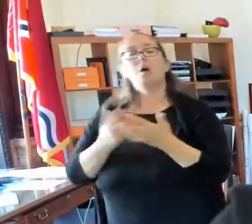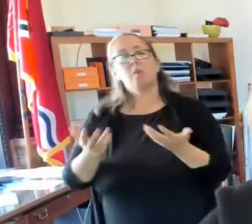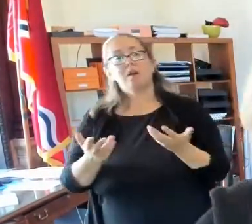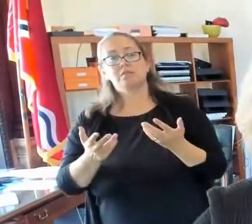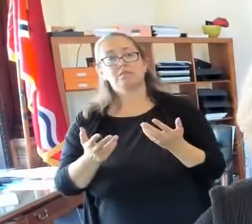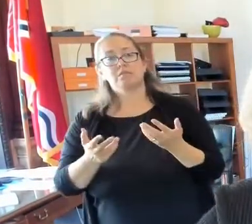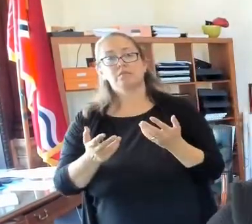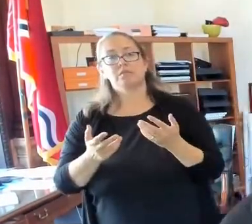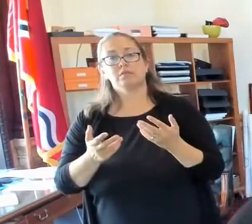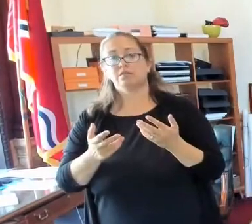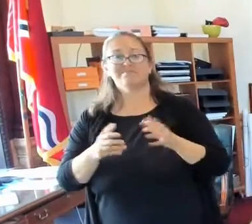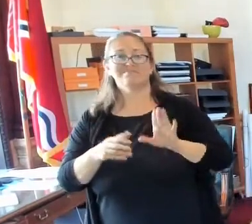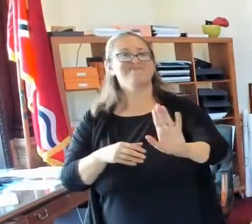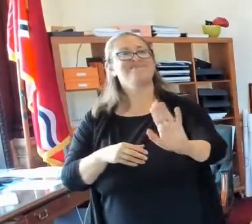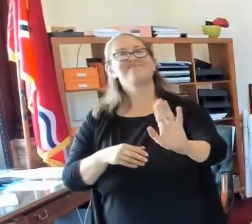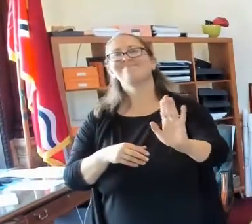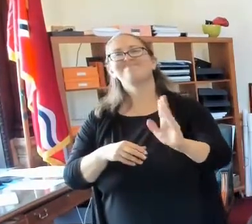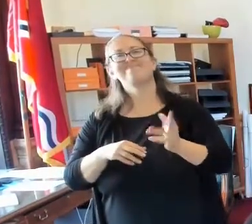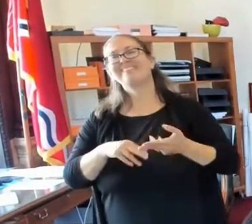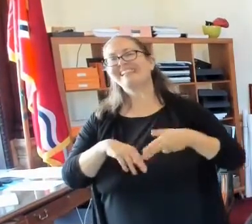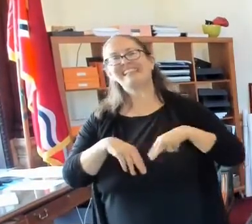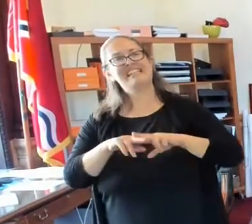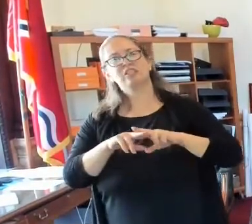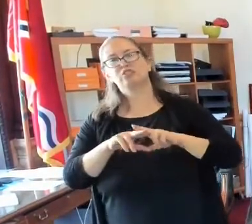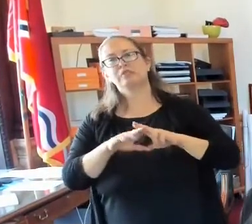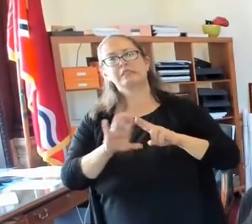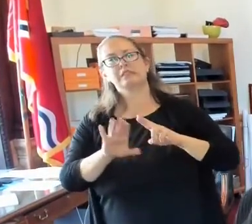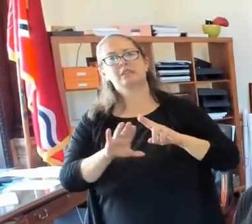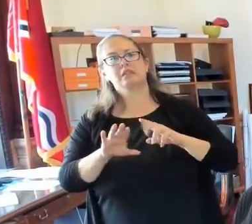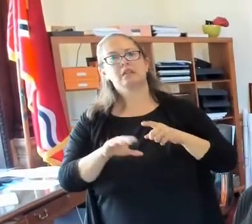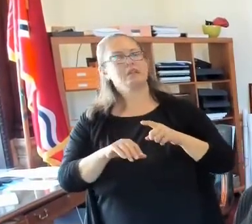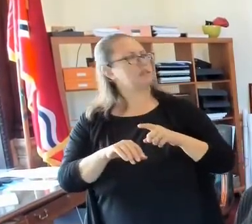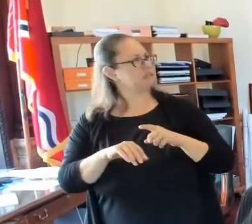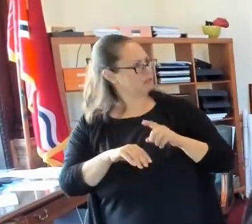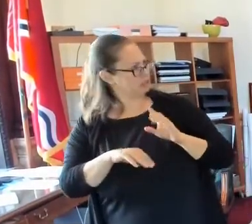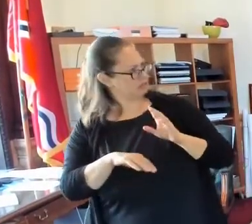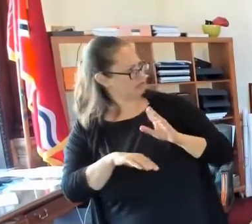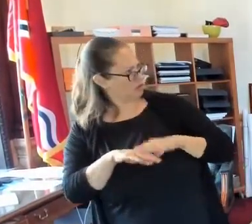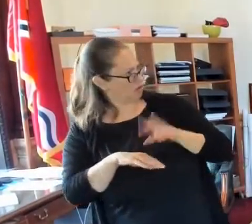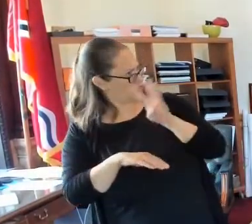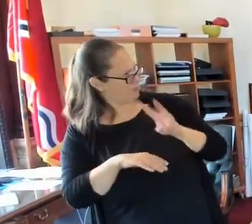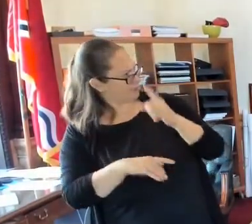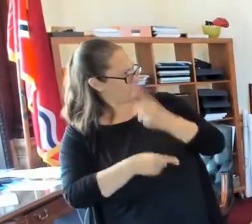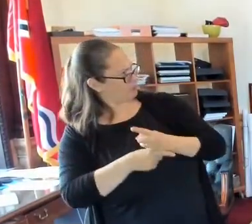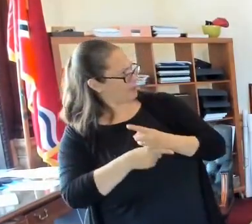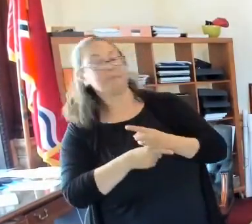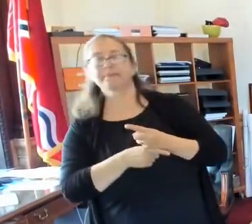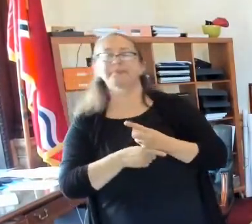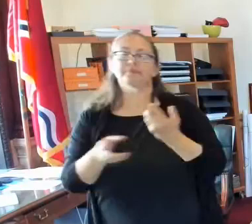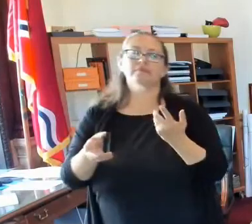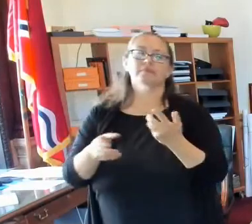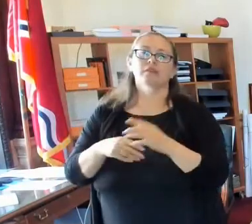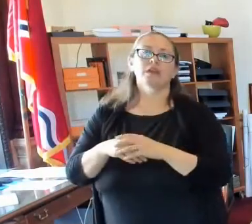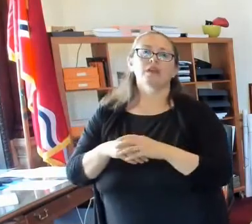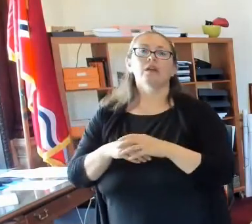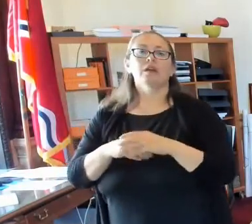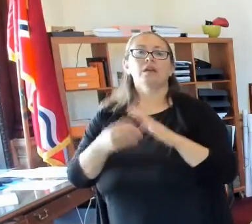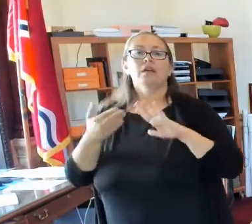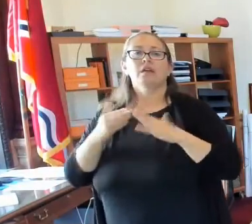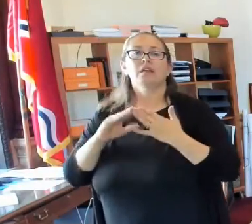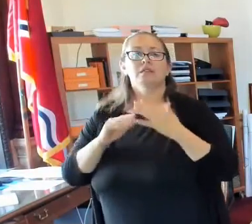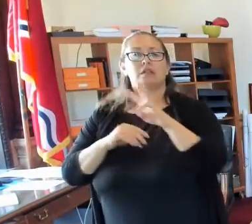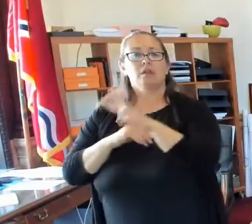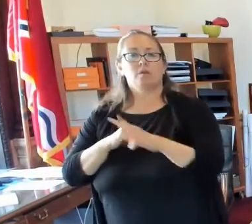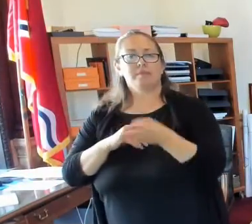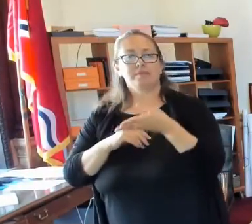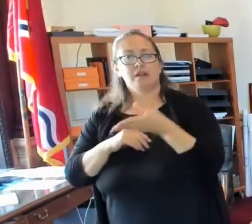it's not increases. This is on our website, right, Kyle? Mm-hmm. Okay, I thought so. So this is on the city's website. Just